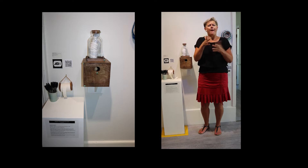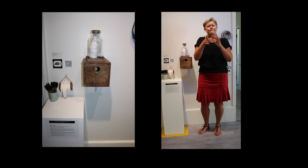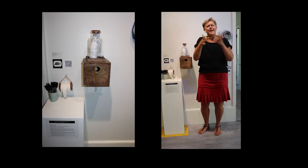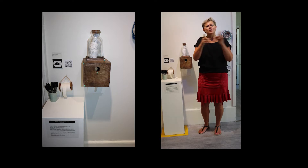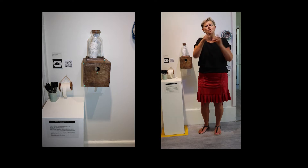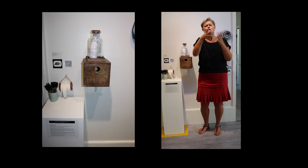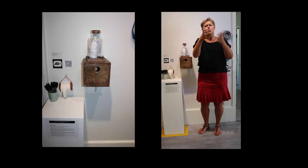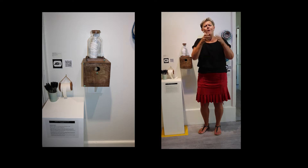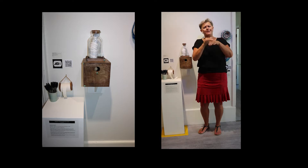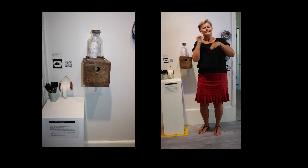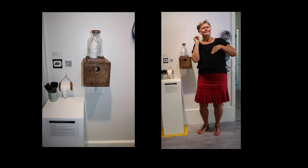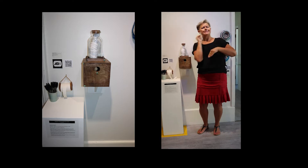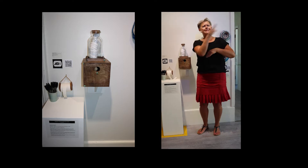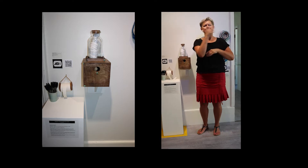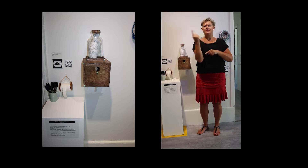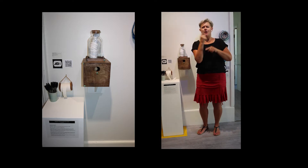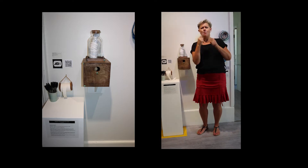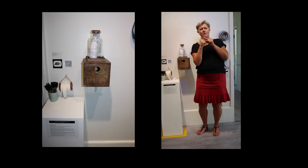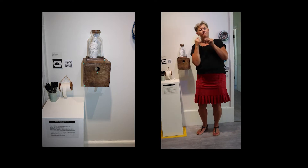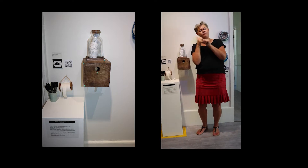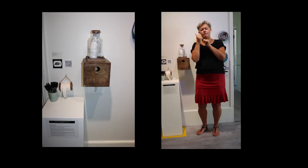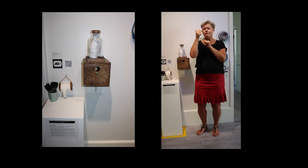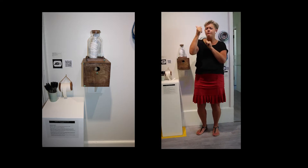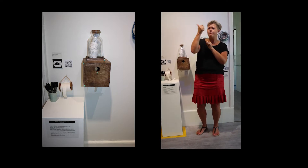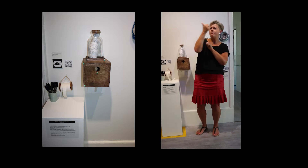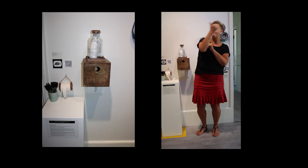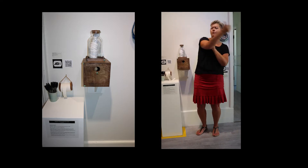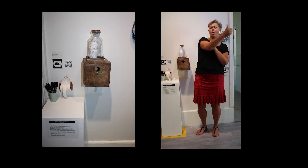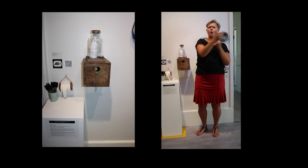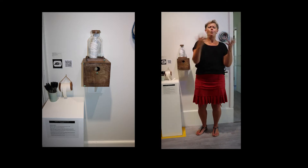would you send to someone across the ocean?